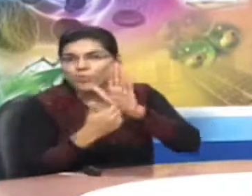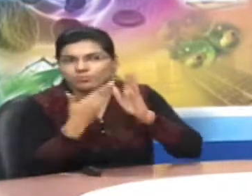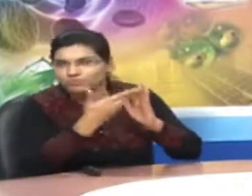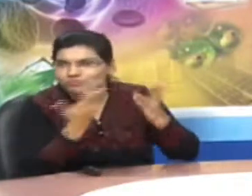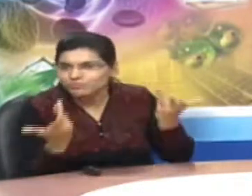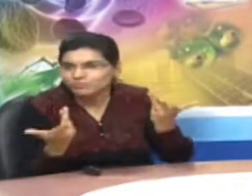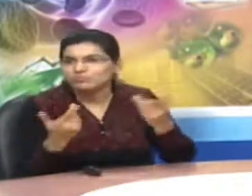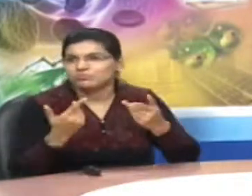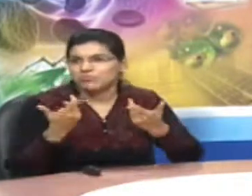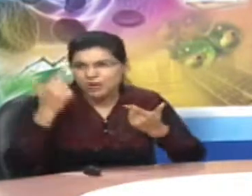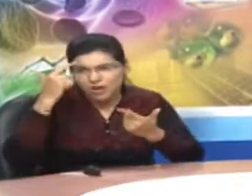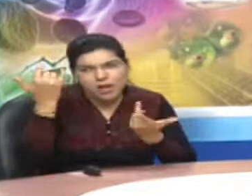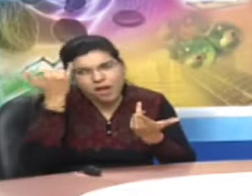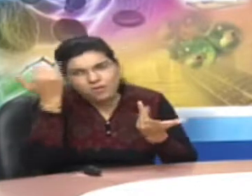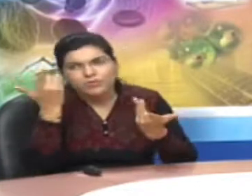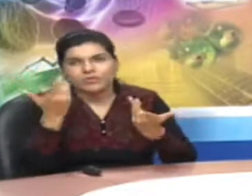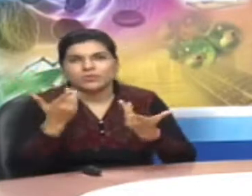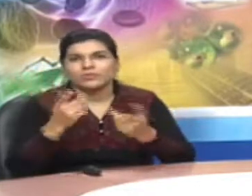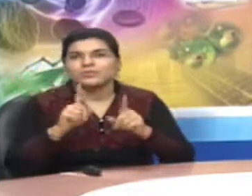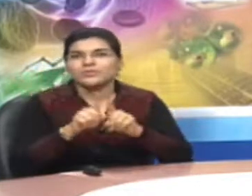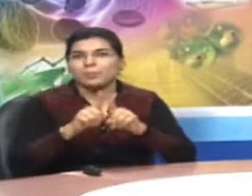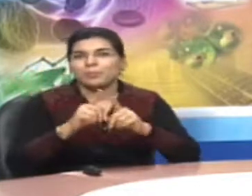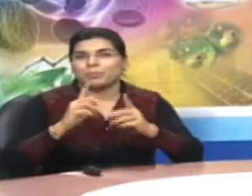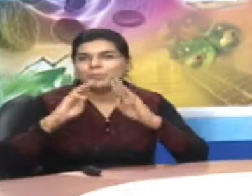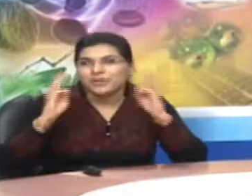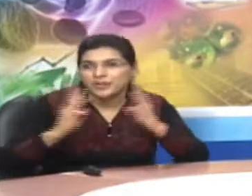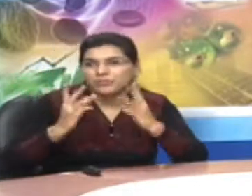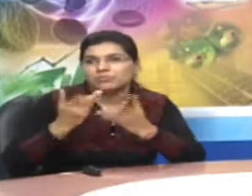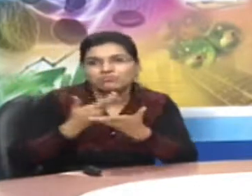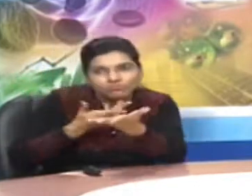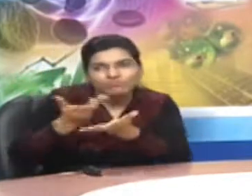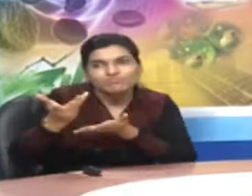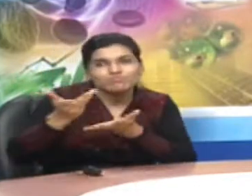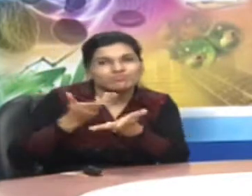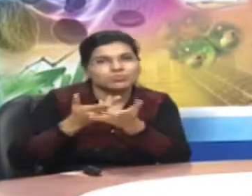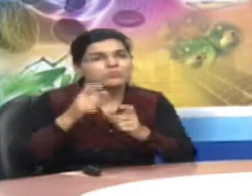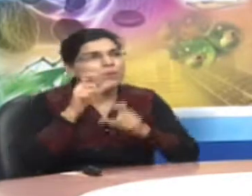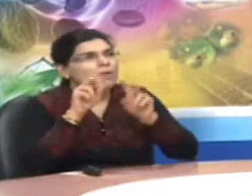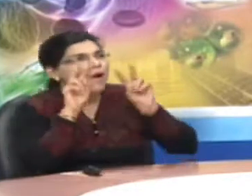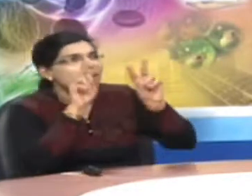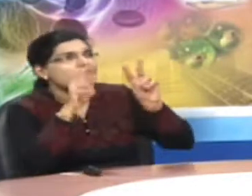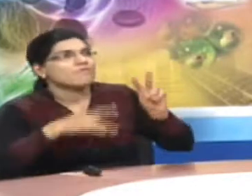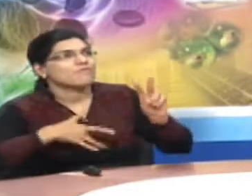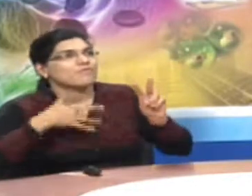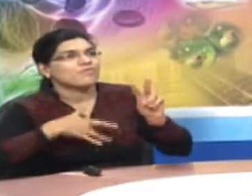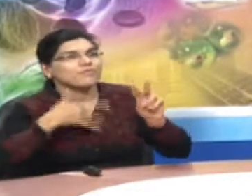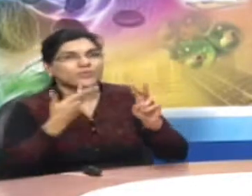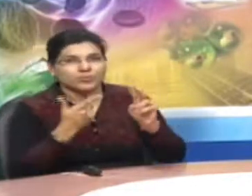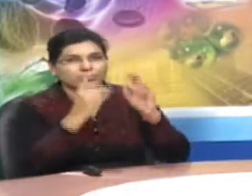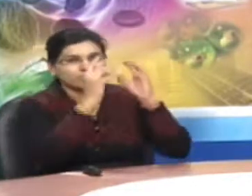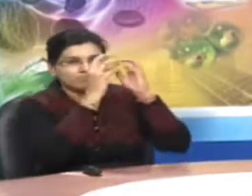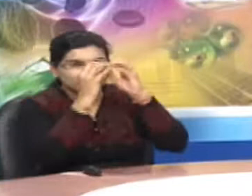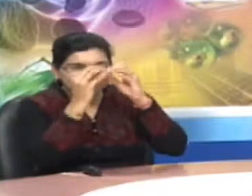so that your presentation has a better impact on the people